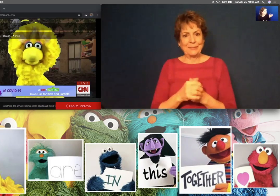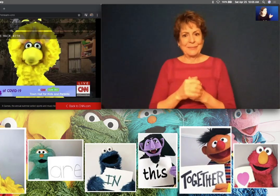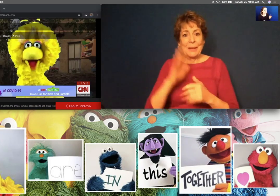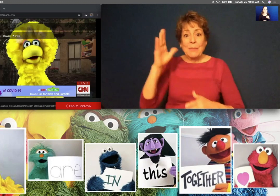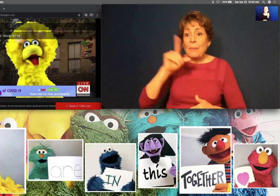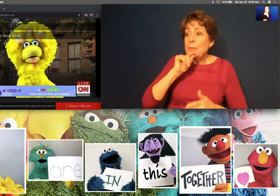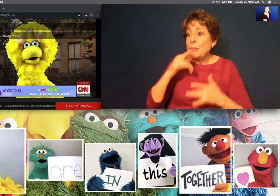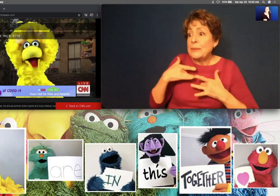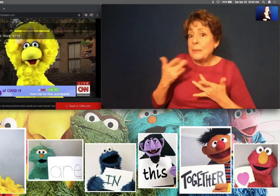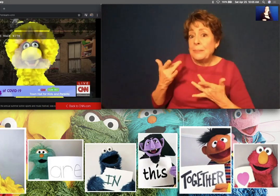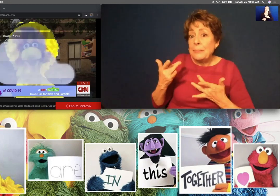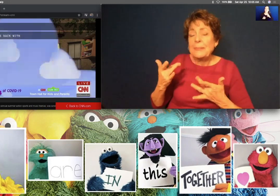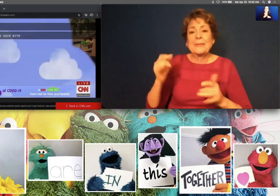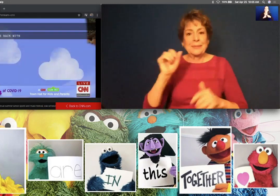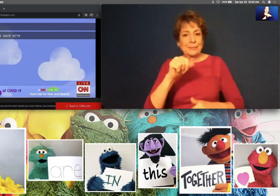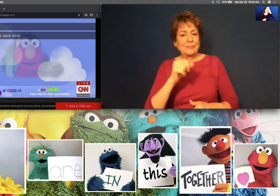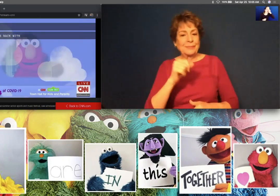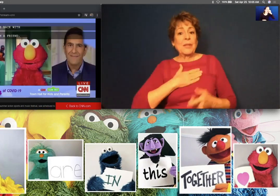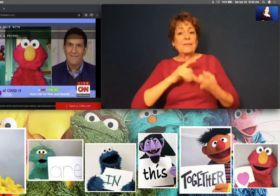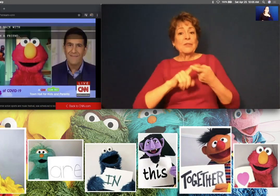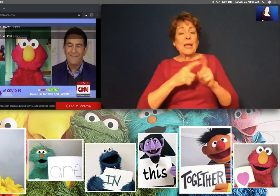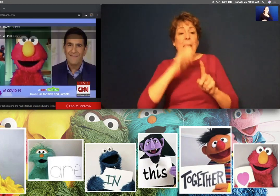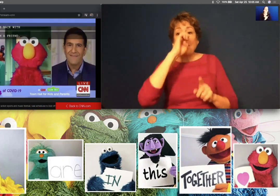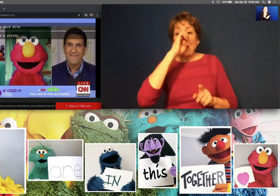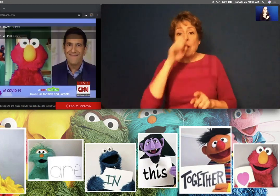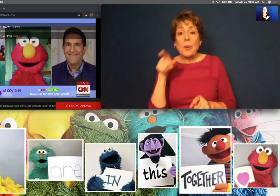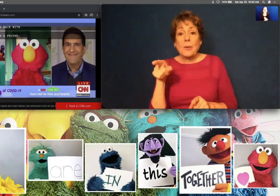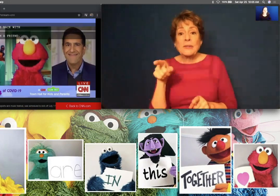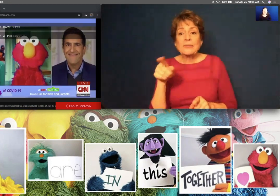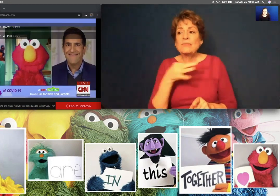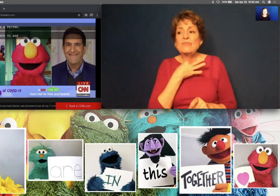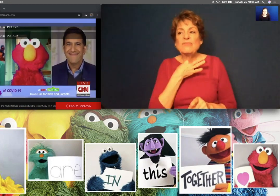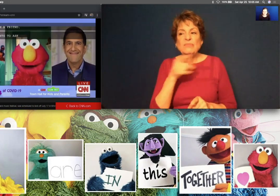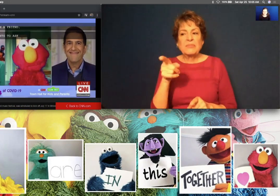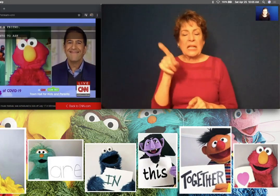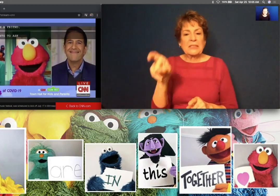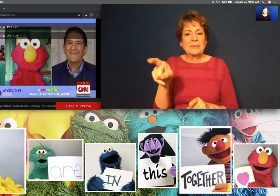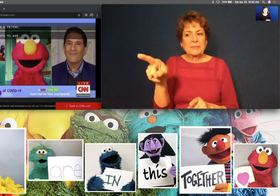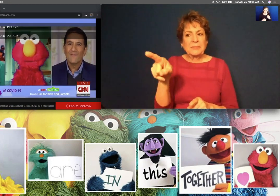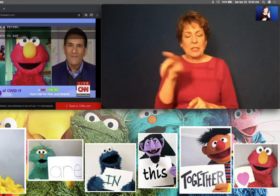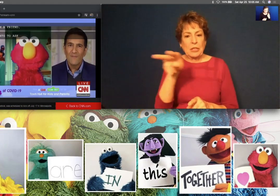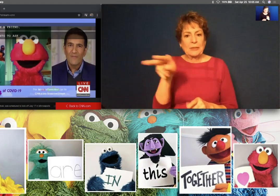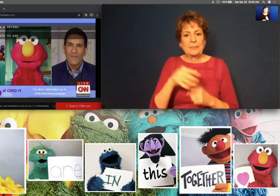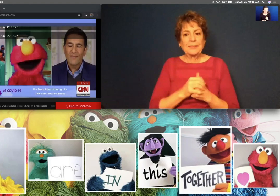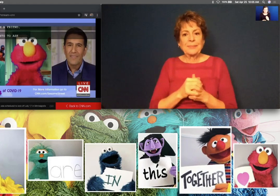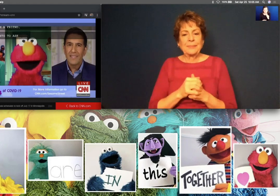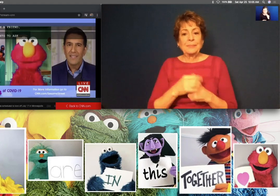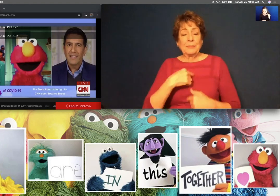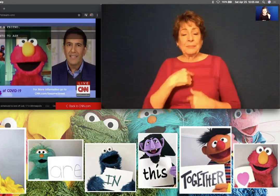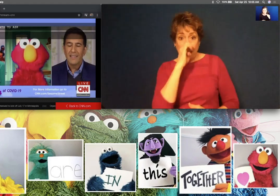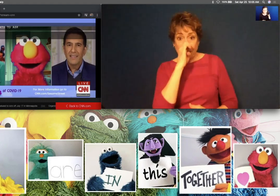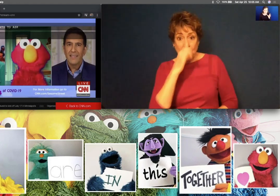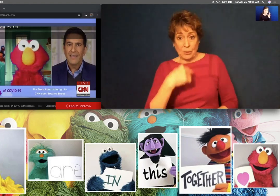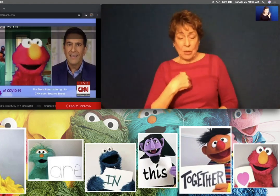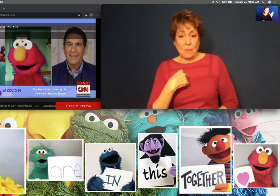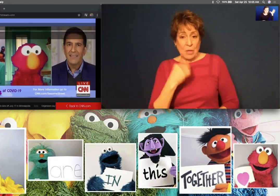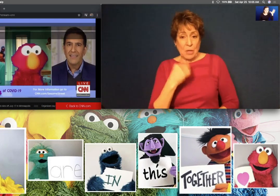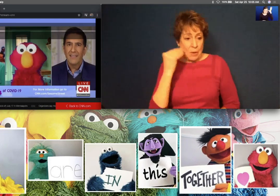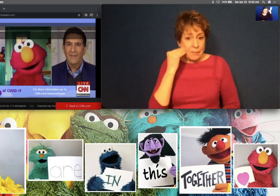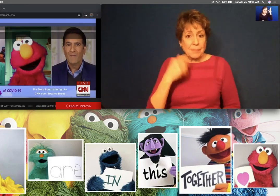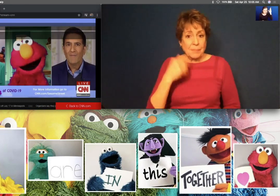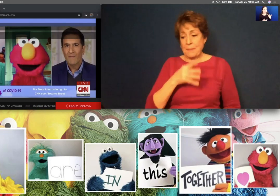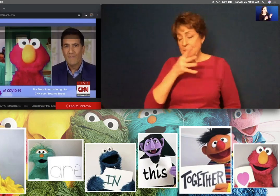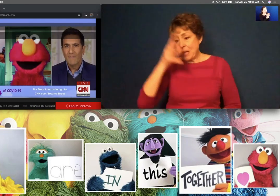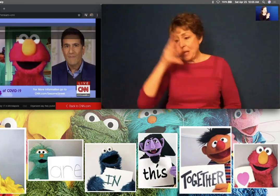My friend Elmo wants to ask another question. Go ahead, Elmo. Oh, since Elmo is at home with his mommy and